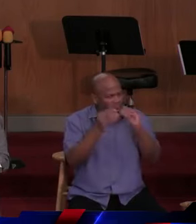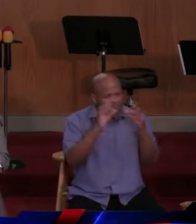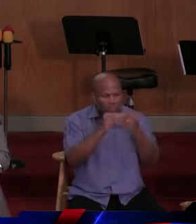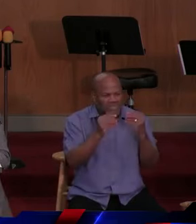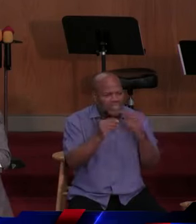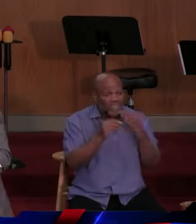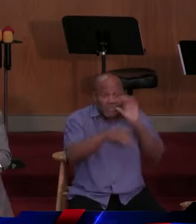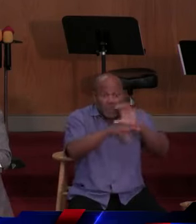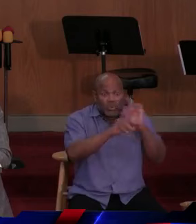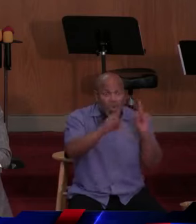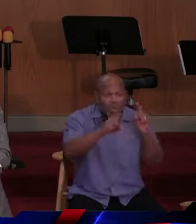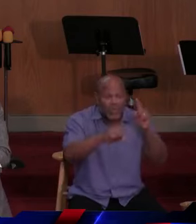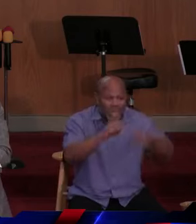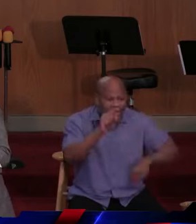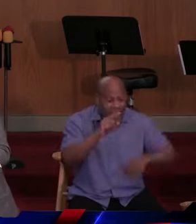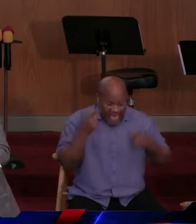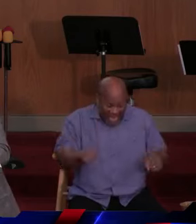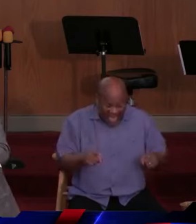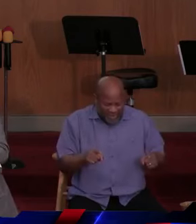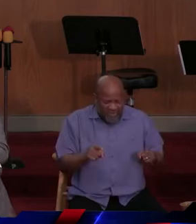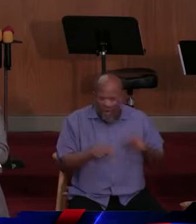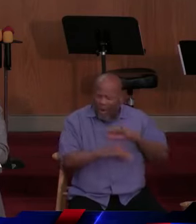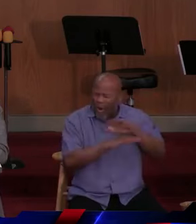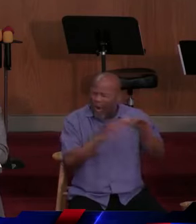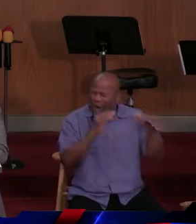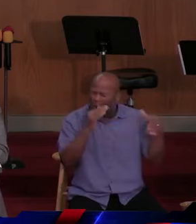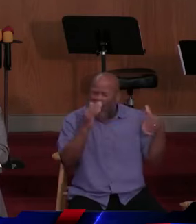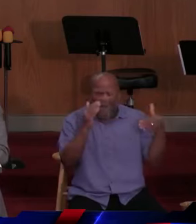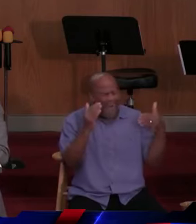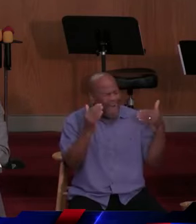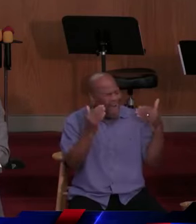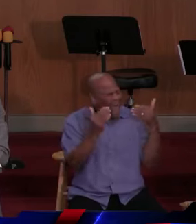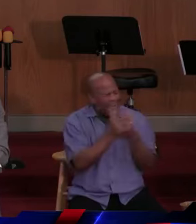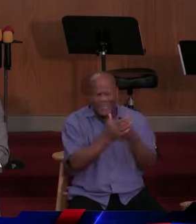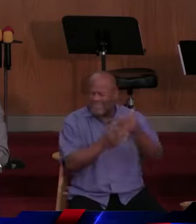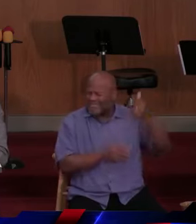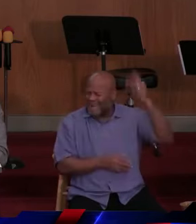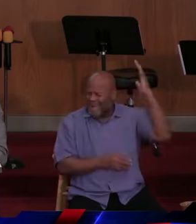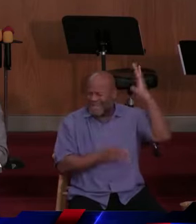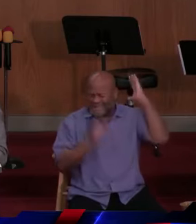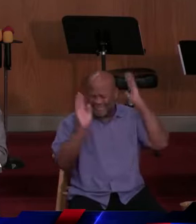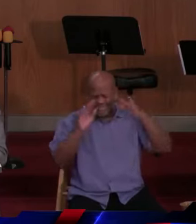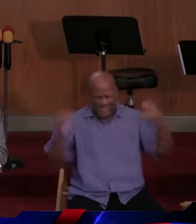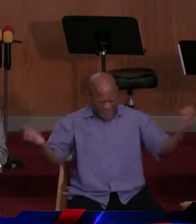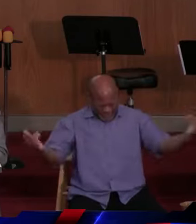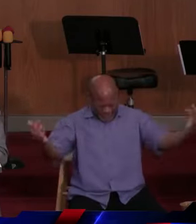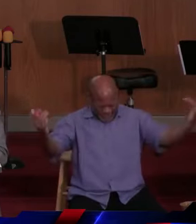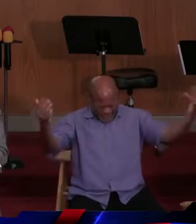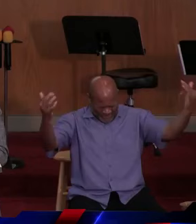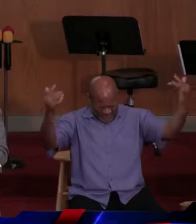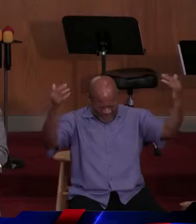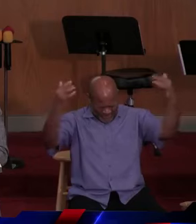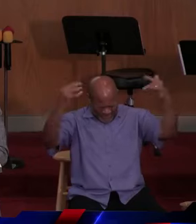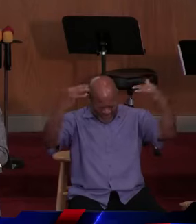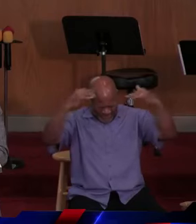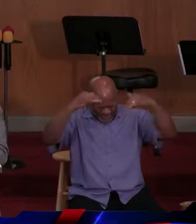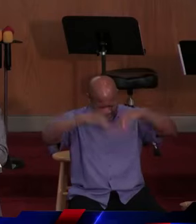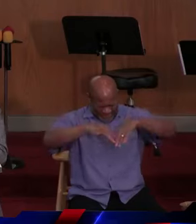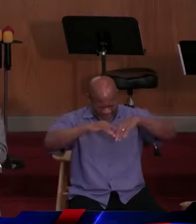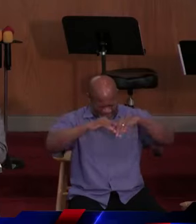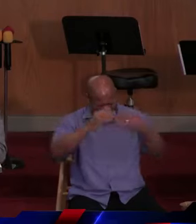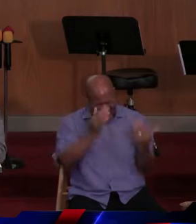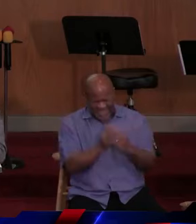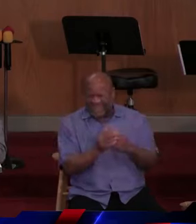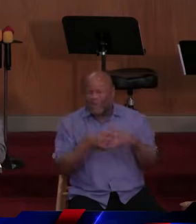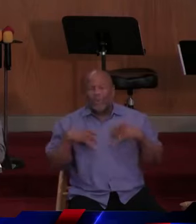thing. But when we get together, when all God's children get together, what a time, what a time, what a time.